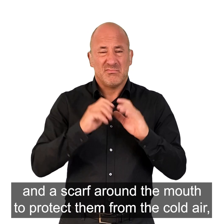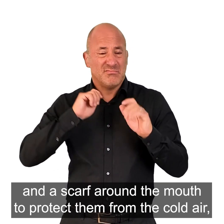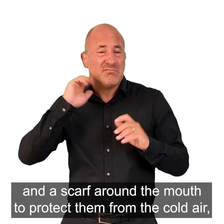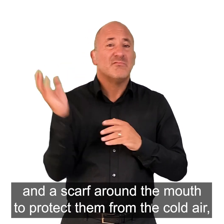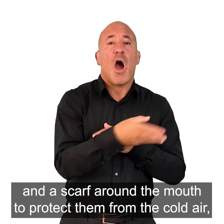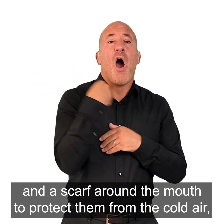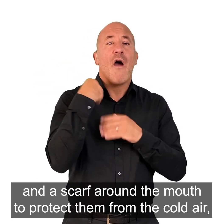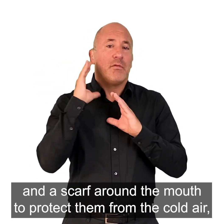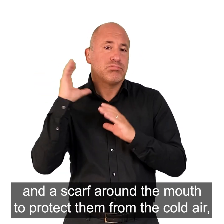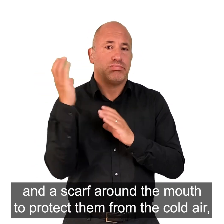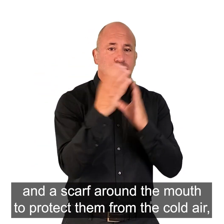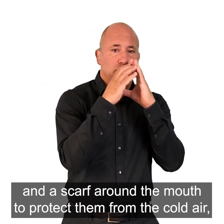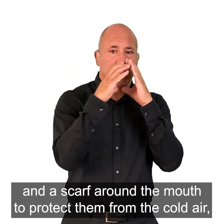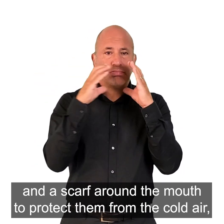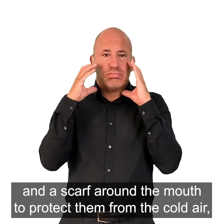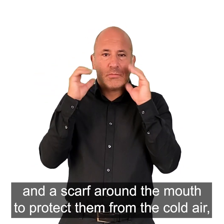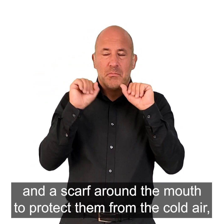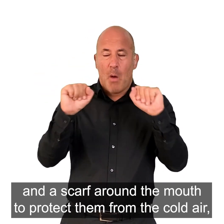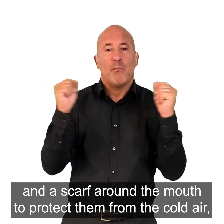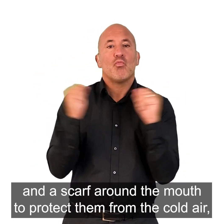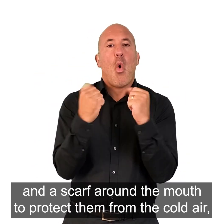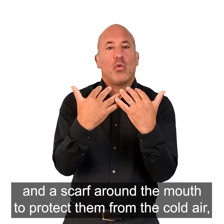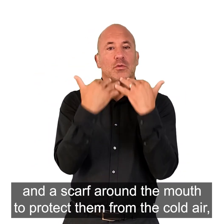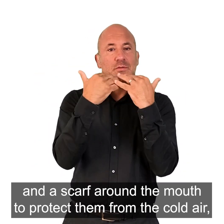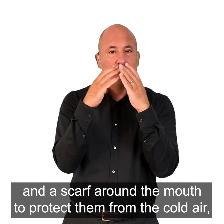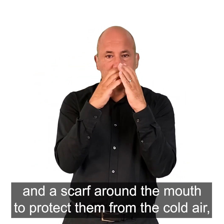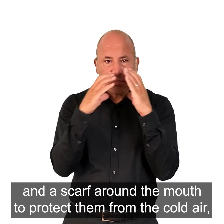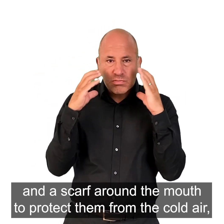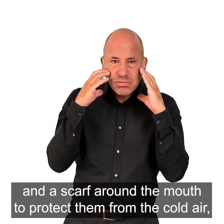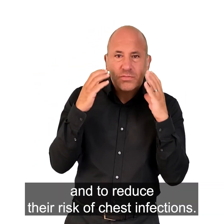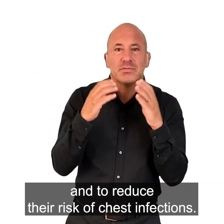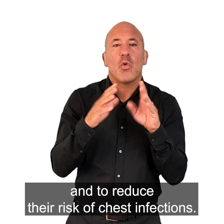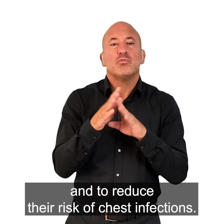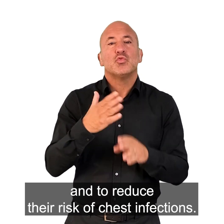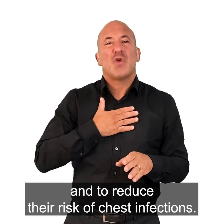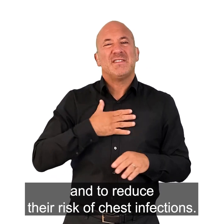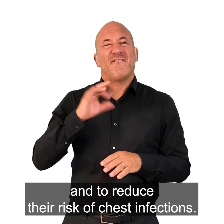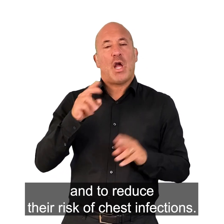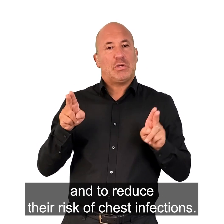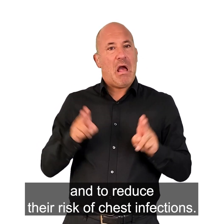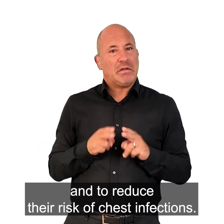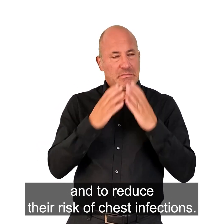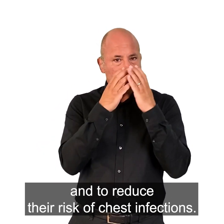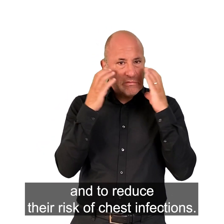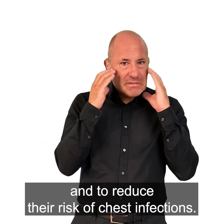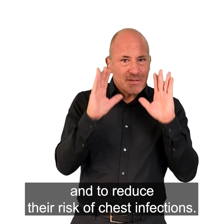and a scarf around the mouth to protect them from the cold air, and to reduce their risk of chest